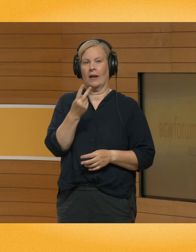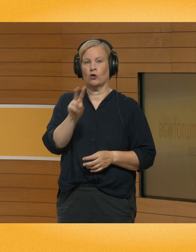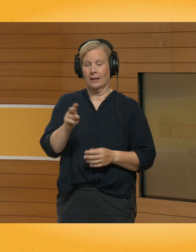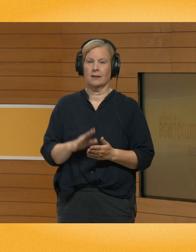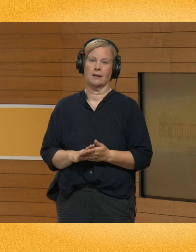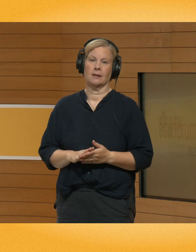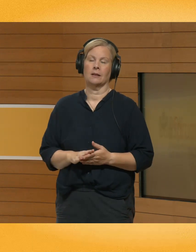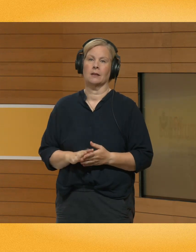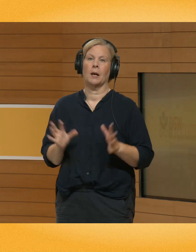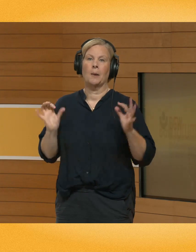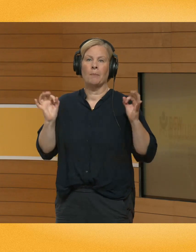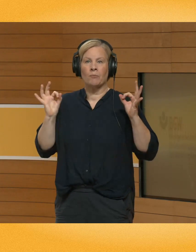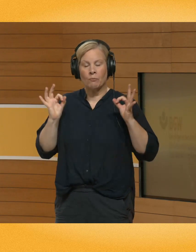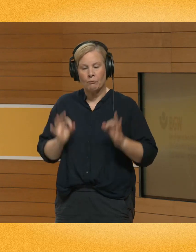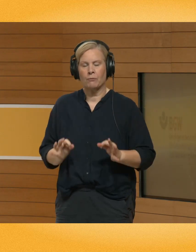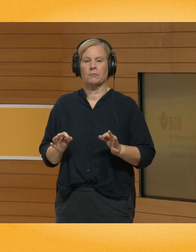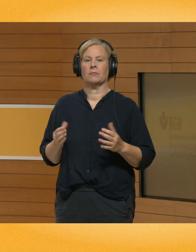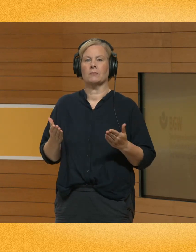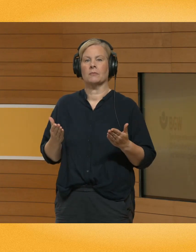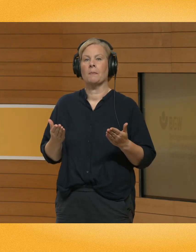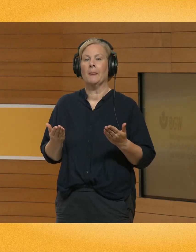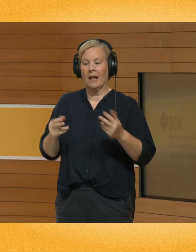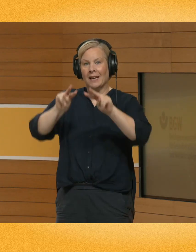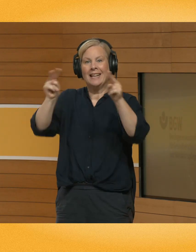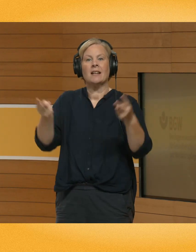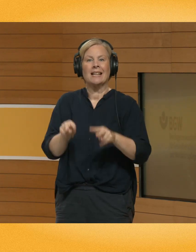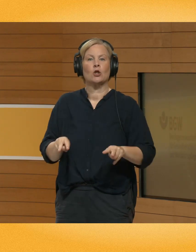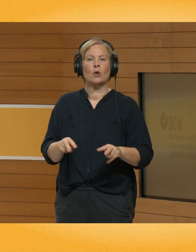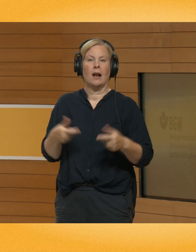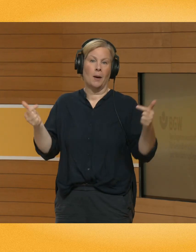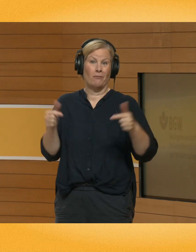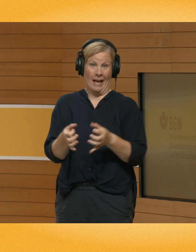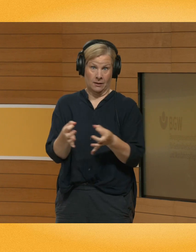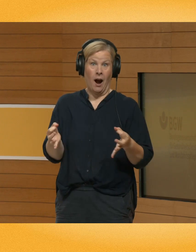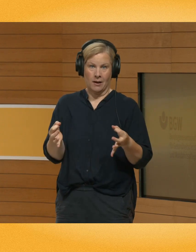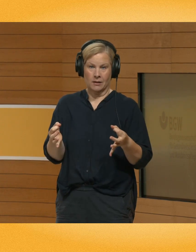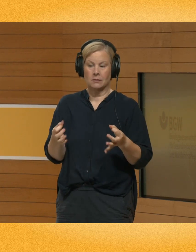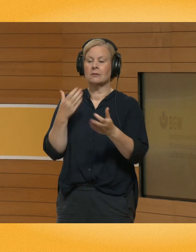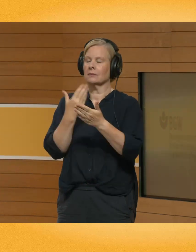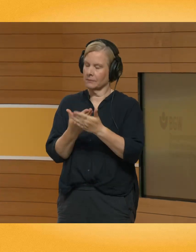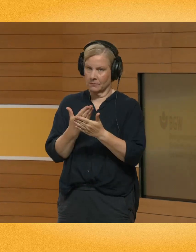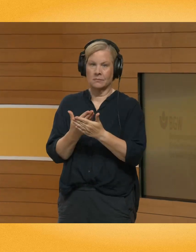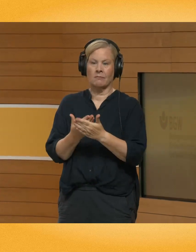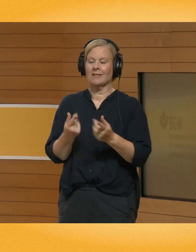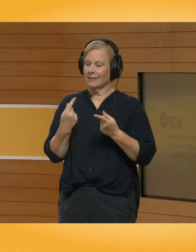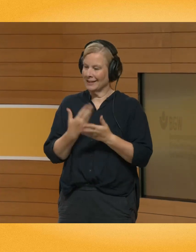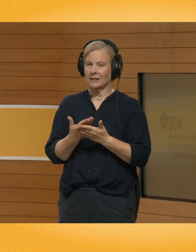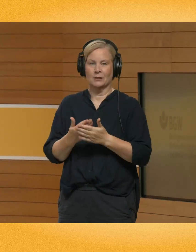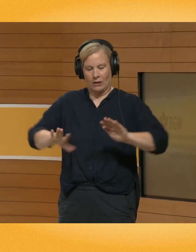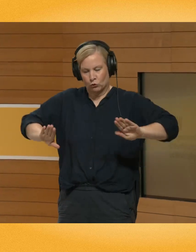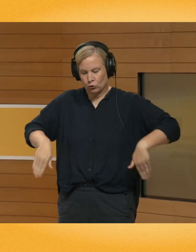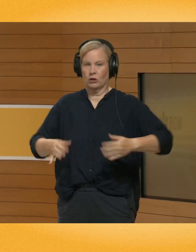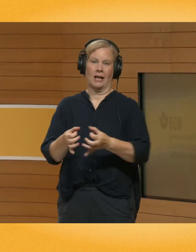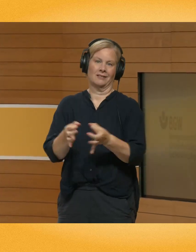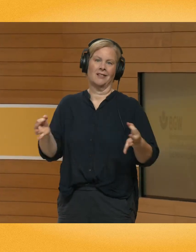International Nurses Day. We used that as a big launch day, and tried to sort of create a bit of a